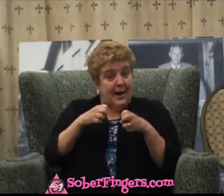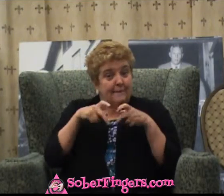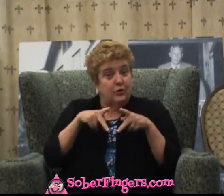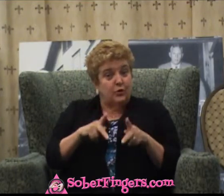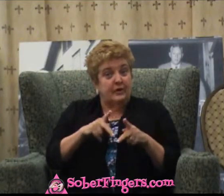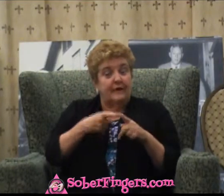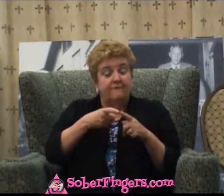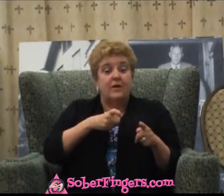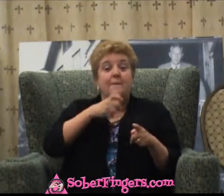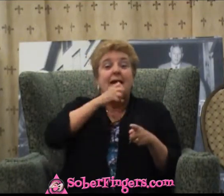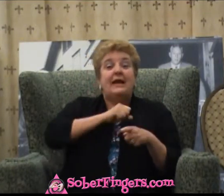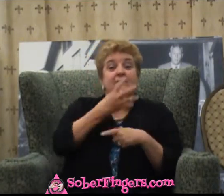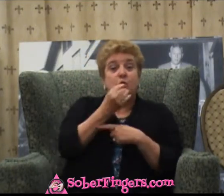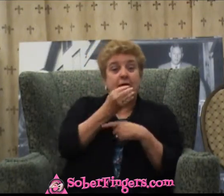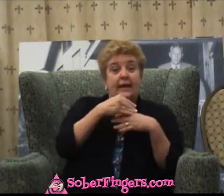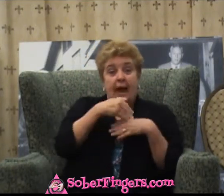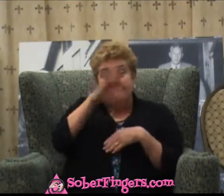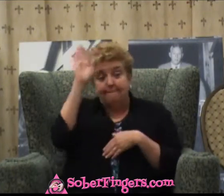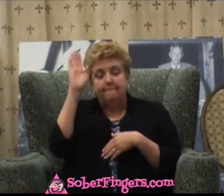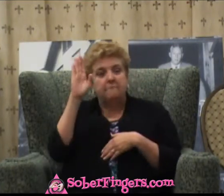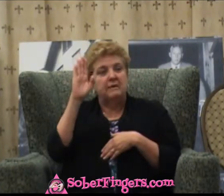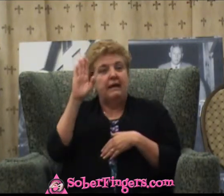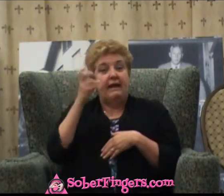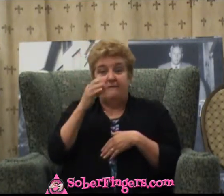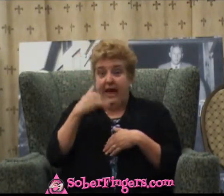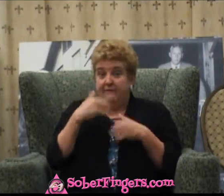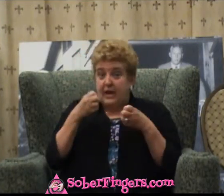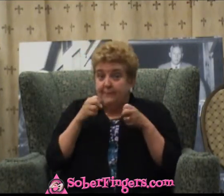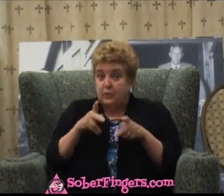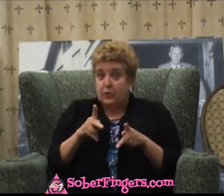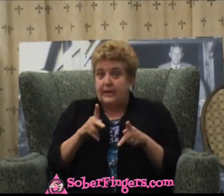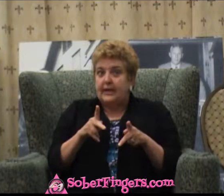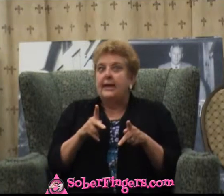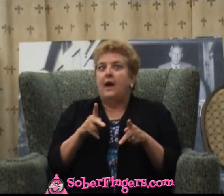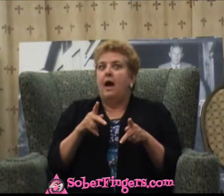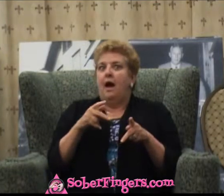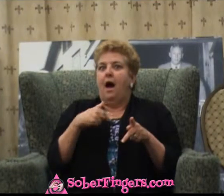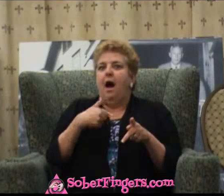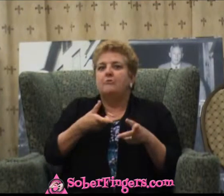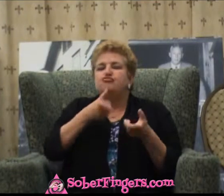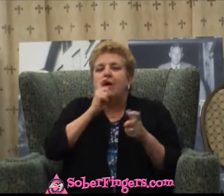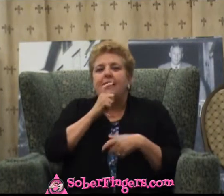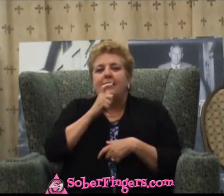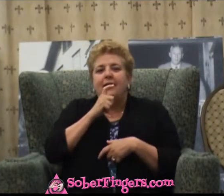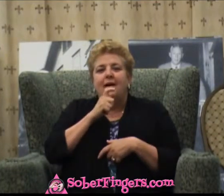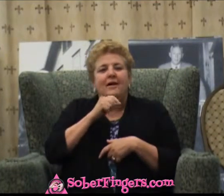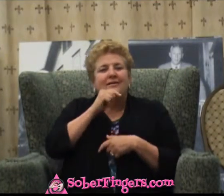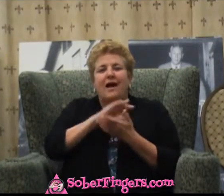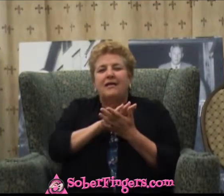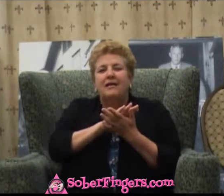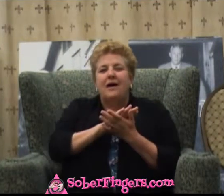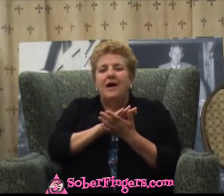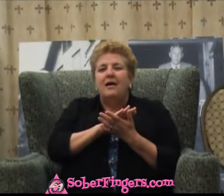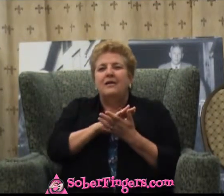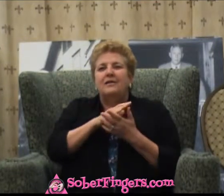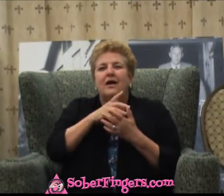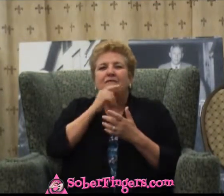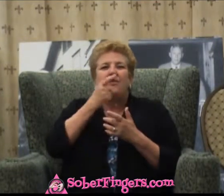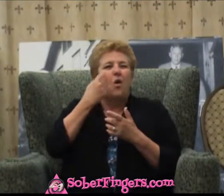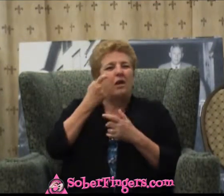old to drink, I drank. And I didn't drink to cop a little buzz, I drank to get drunk. I'd found the answer. I'd found the very thing